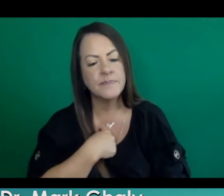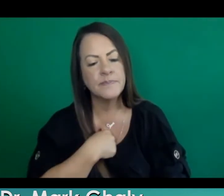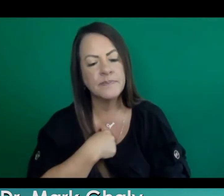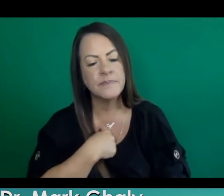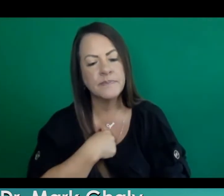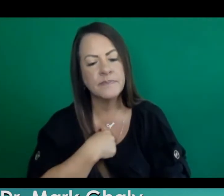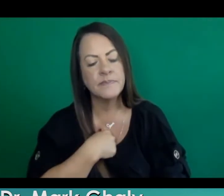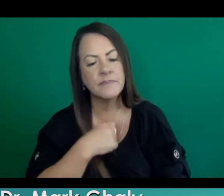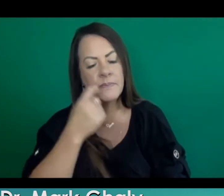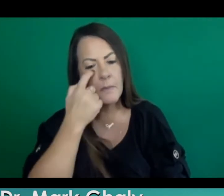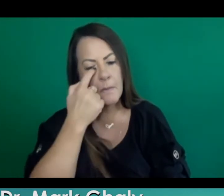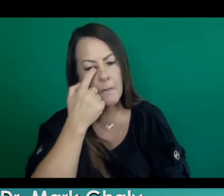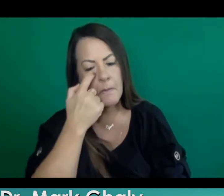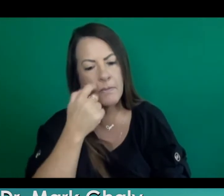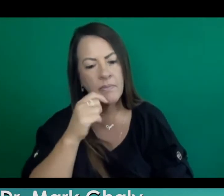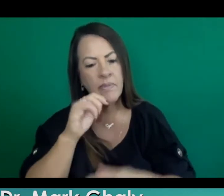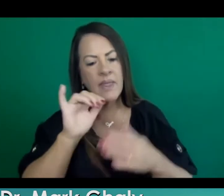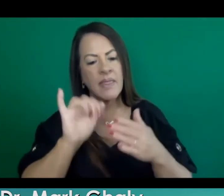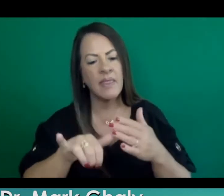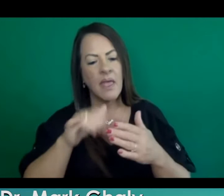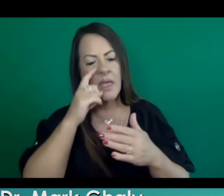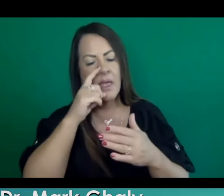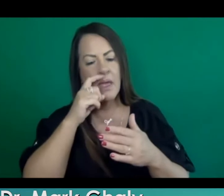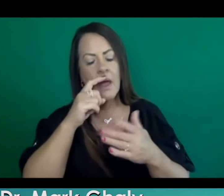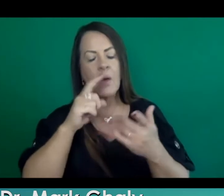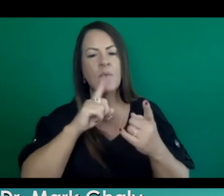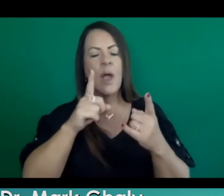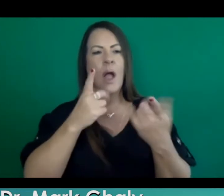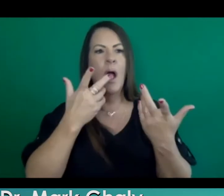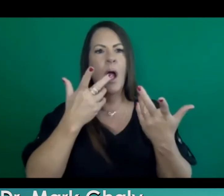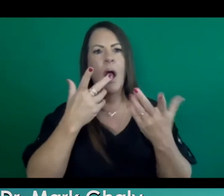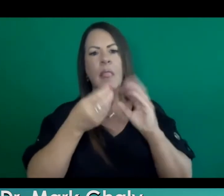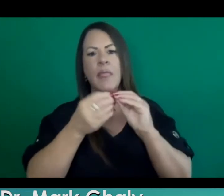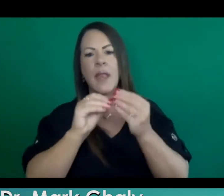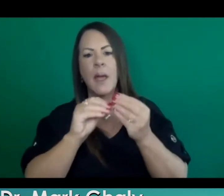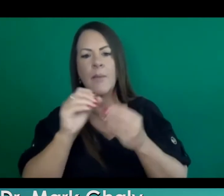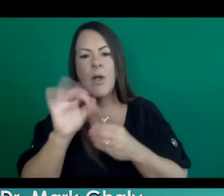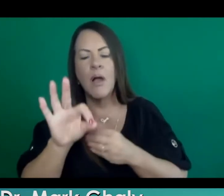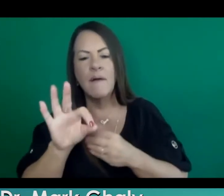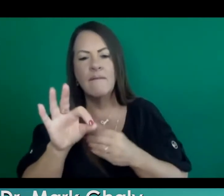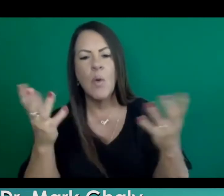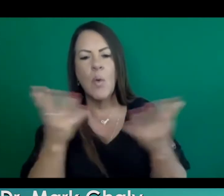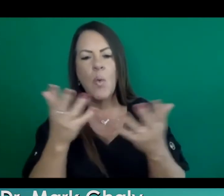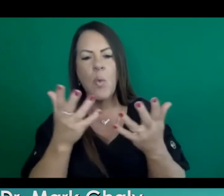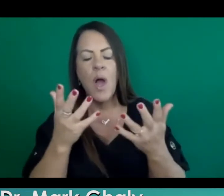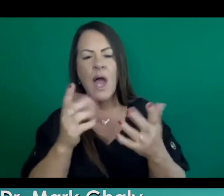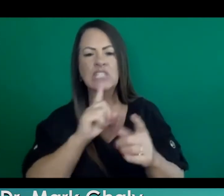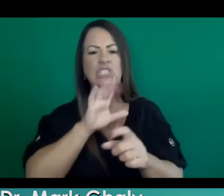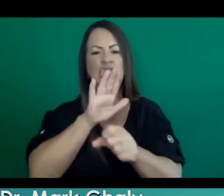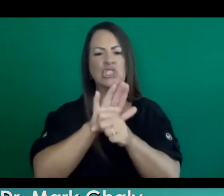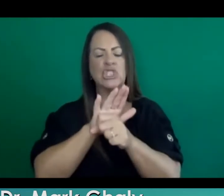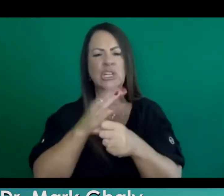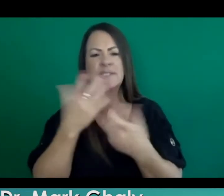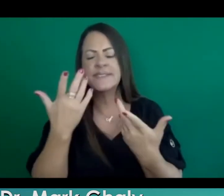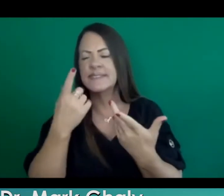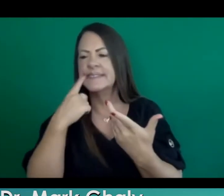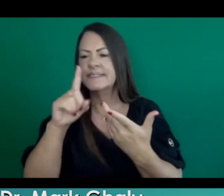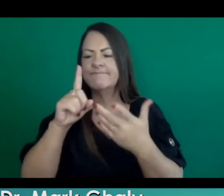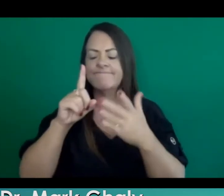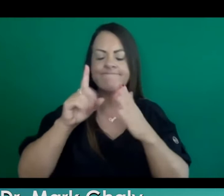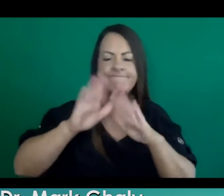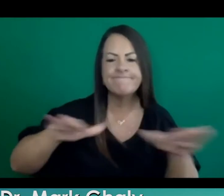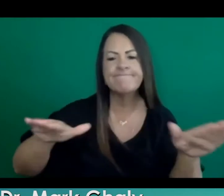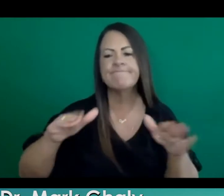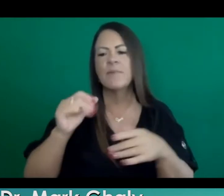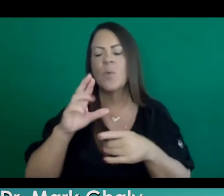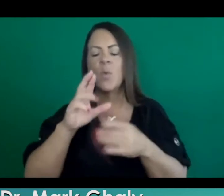drop below 200 per 100,000. So I'm wondering if you can talk about what assurances parents, teachers, other school workers might have